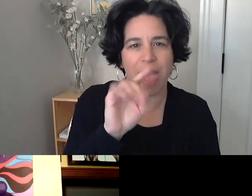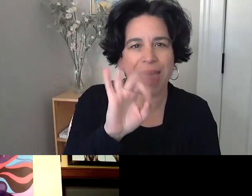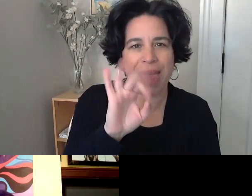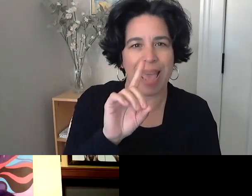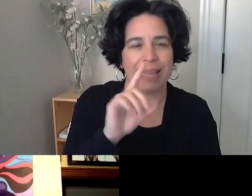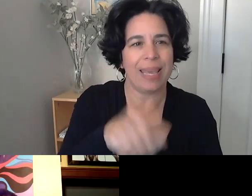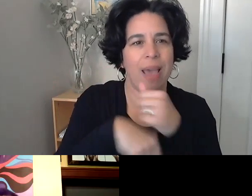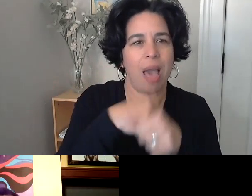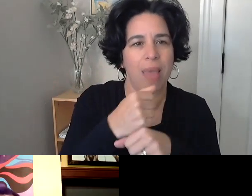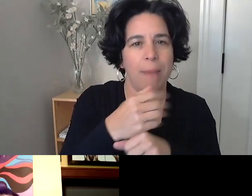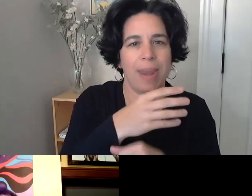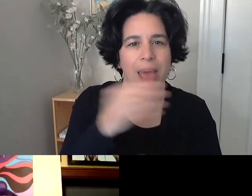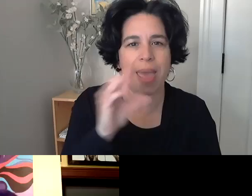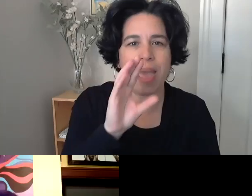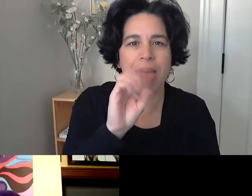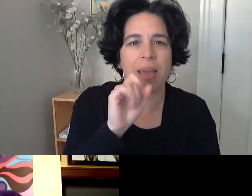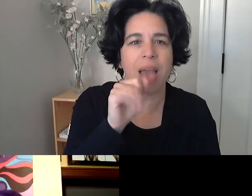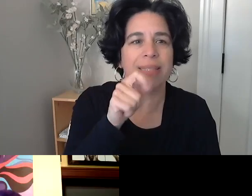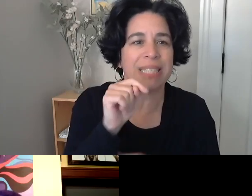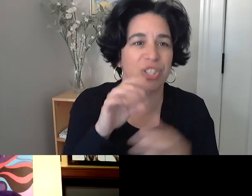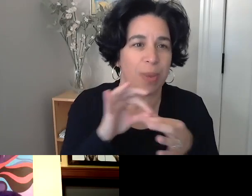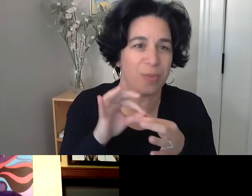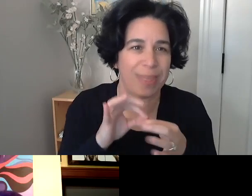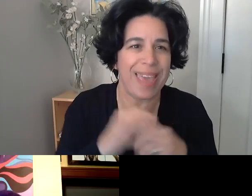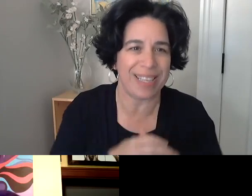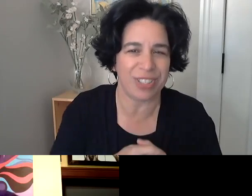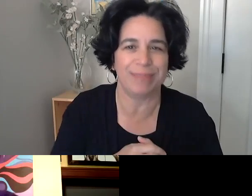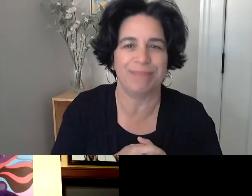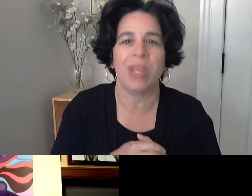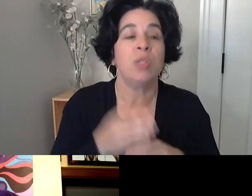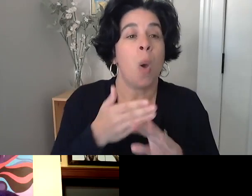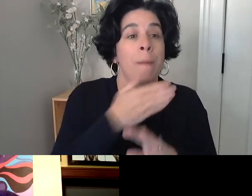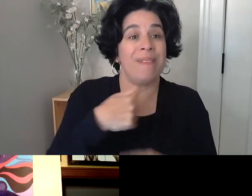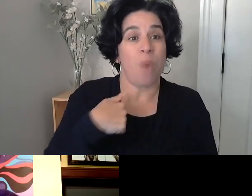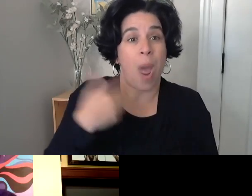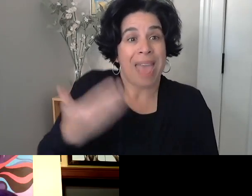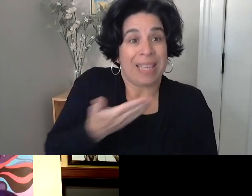I am the director for the NTID, Director of Alumni and Constituent Relations.